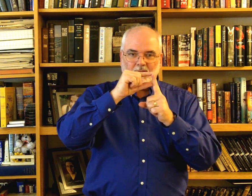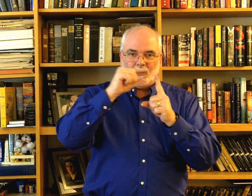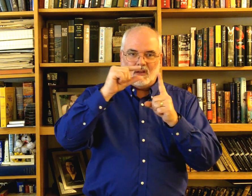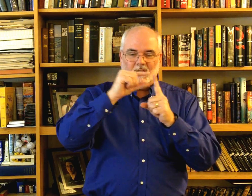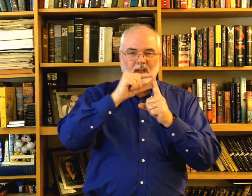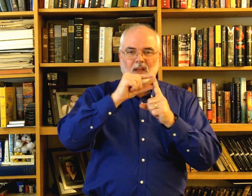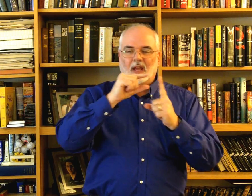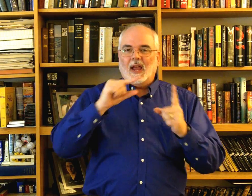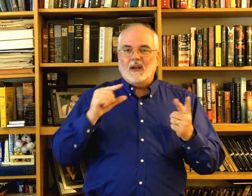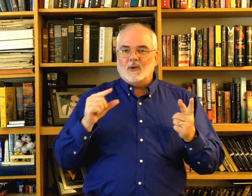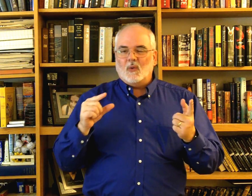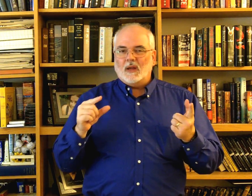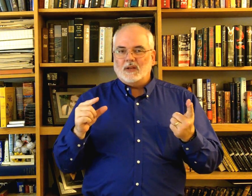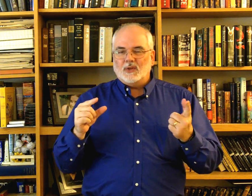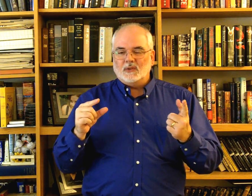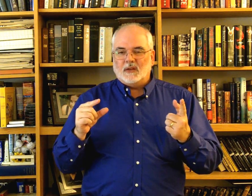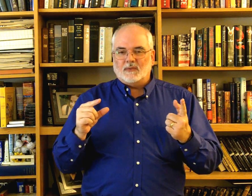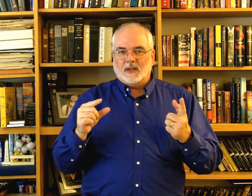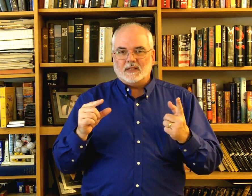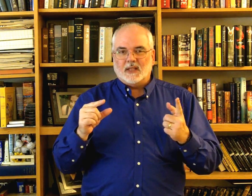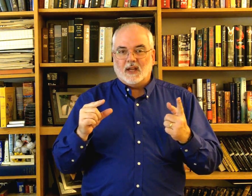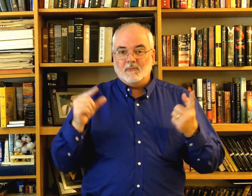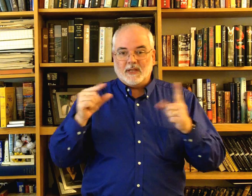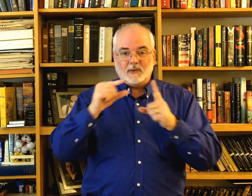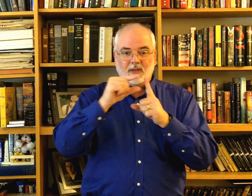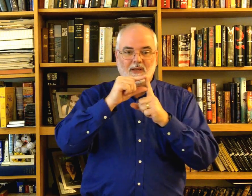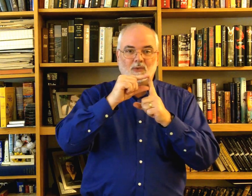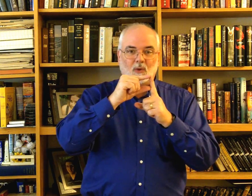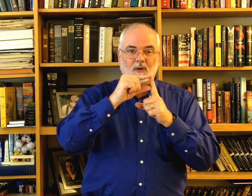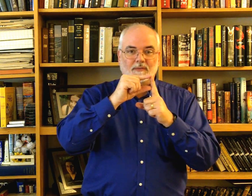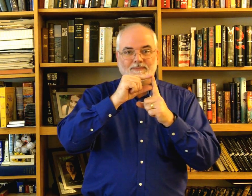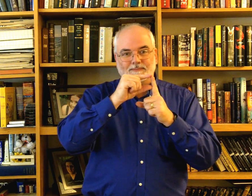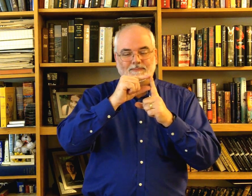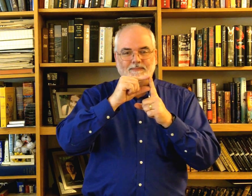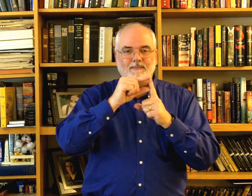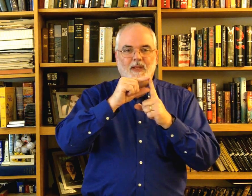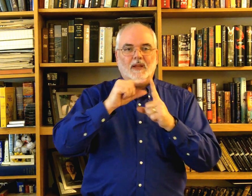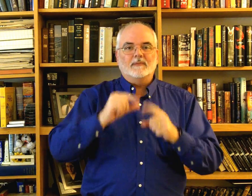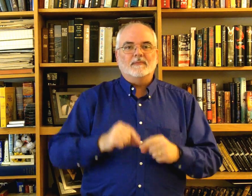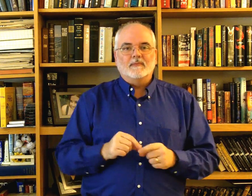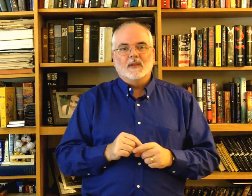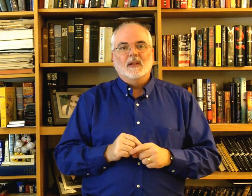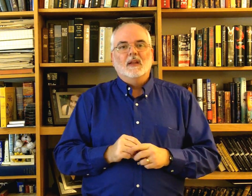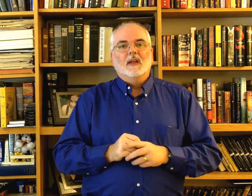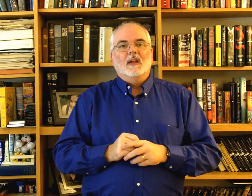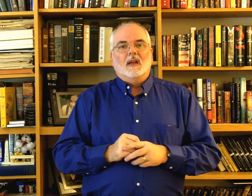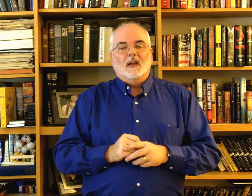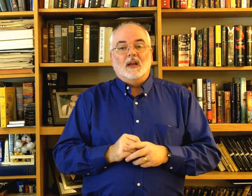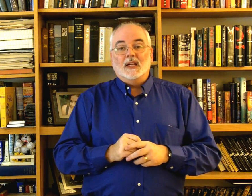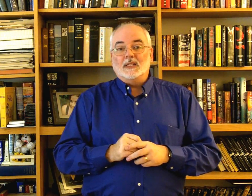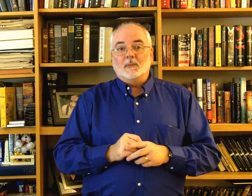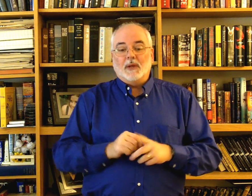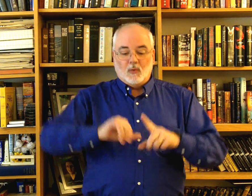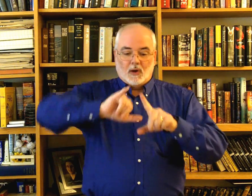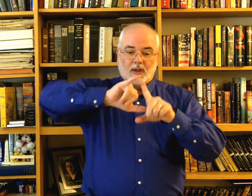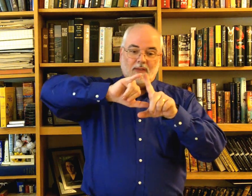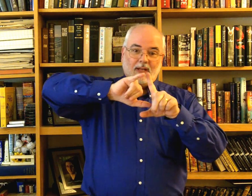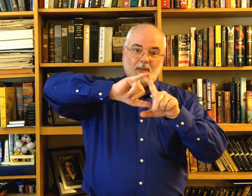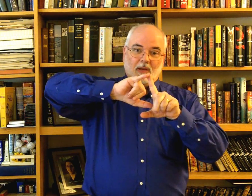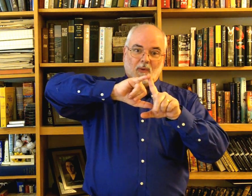Okay? I don't know why they chose that for that sign, but that's what it is. Word. Okay? Unless it's a big word, and then it's a big word.